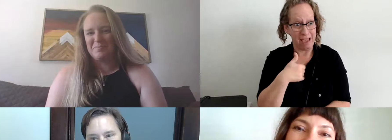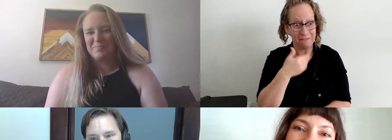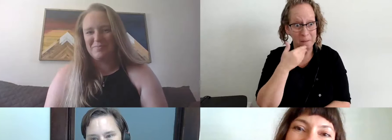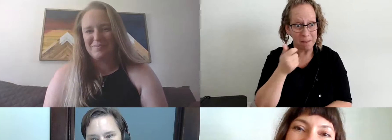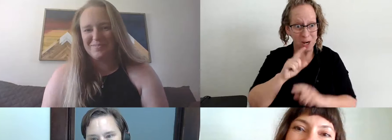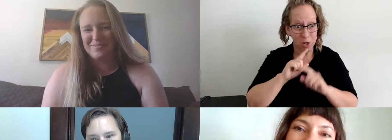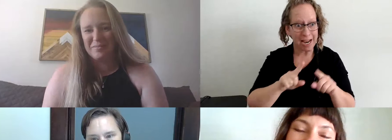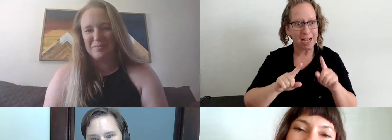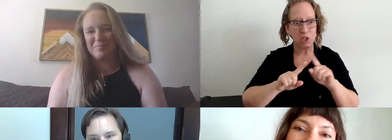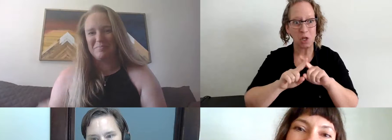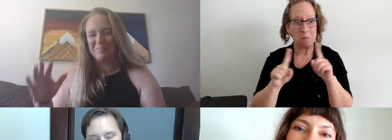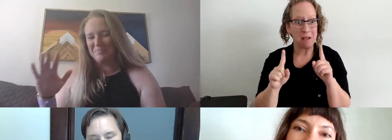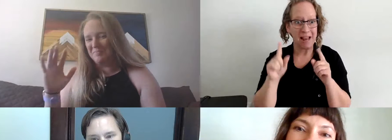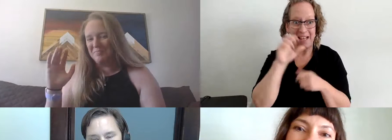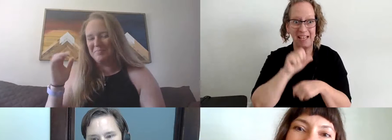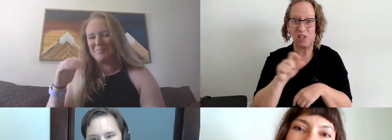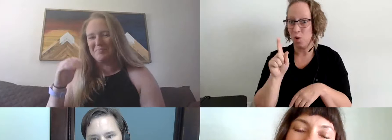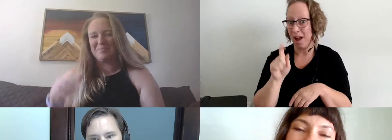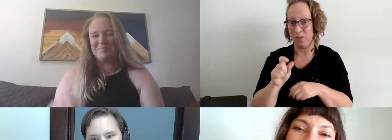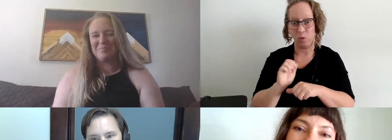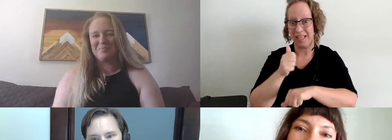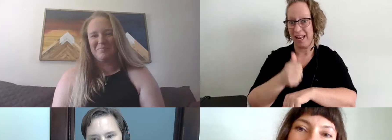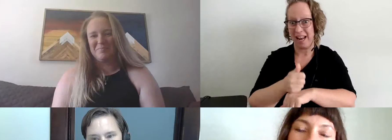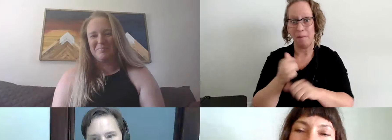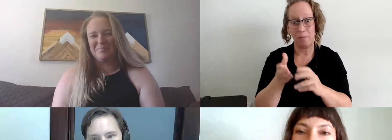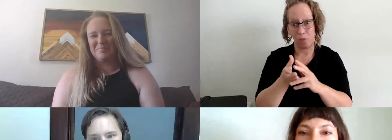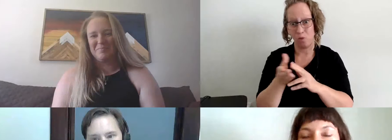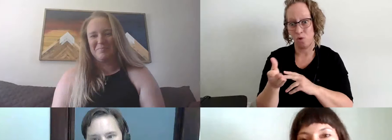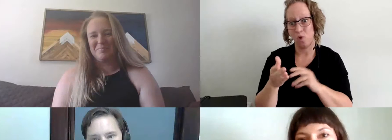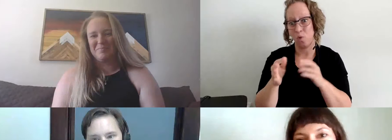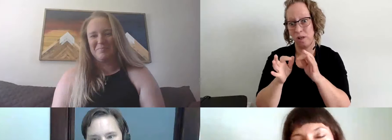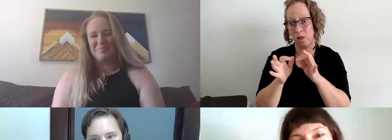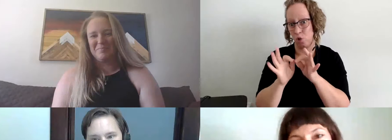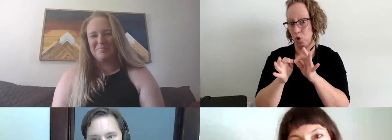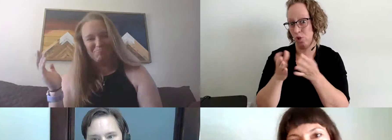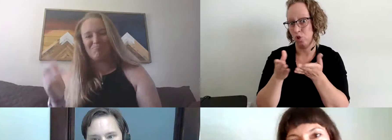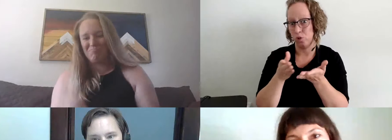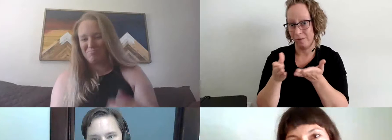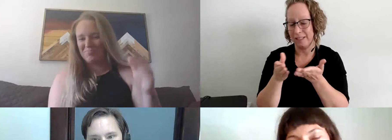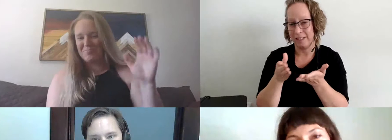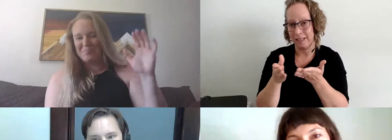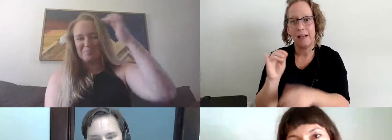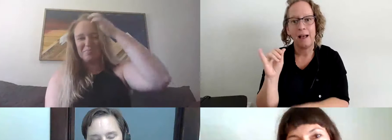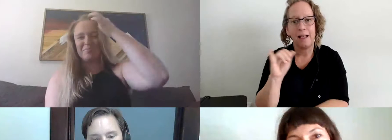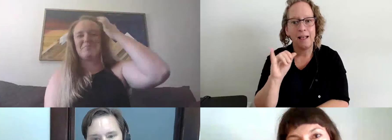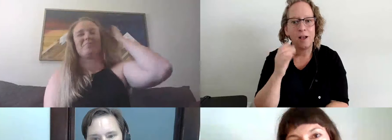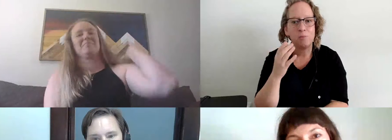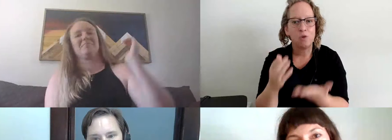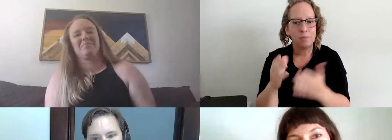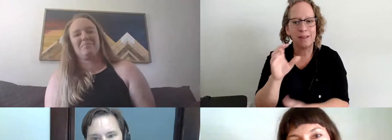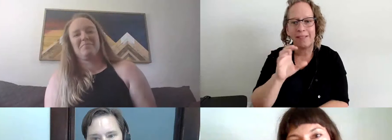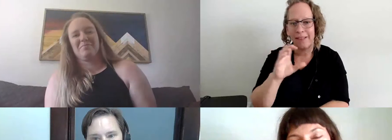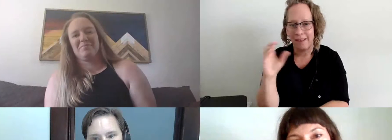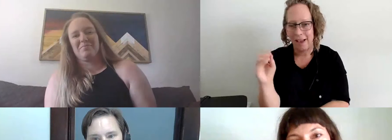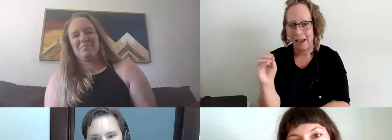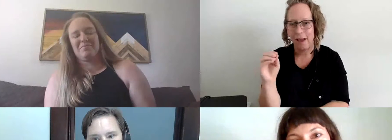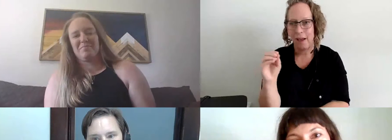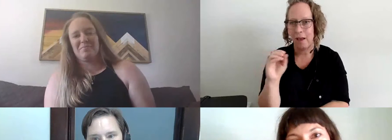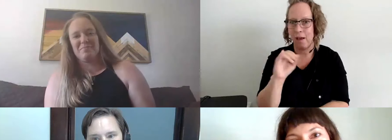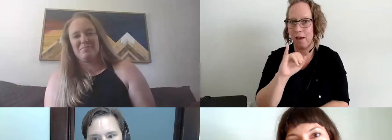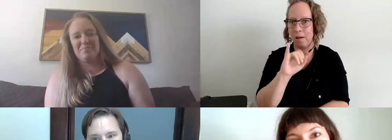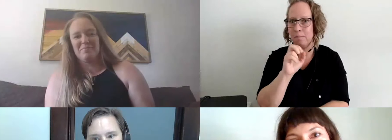I'm guessing that you're going to need to set that up through an interpretive services, like probably the company that Jenny and